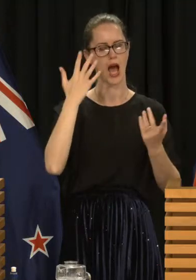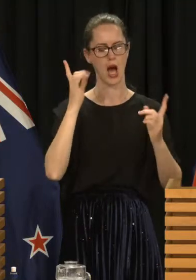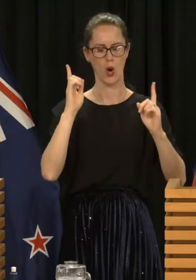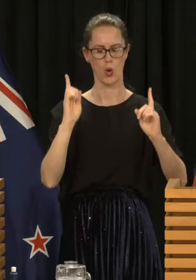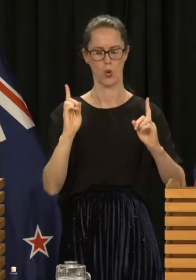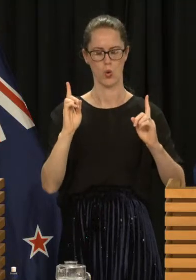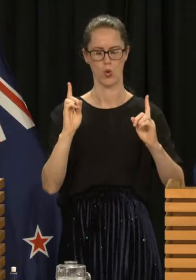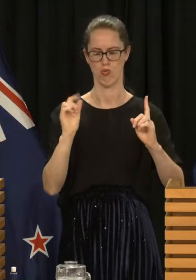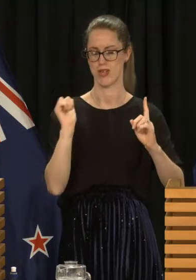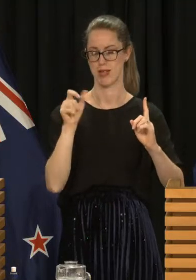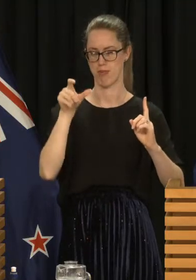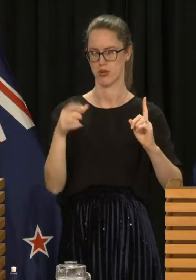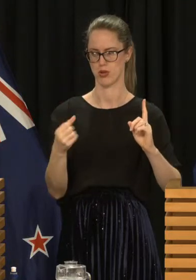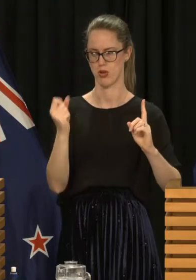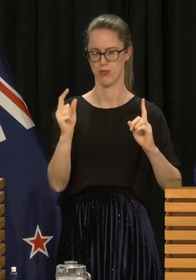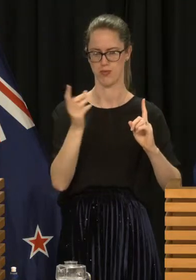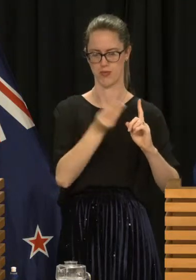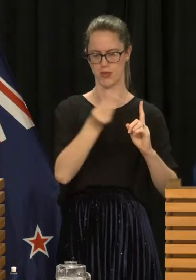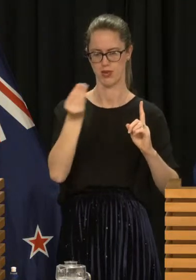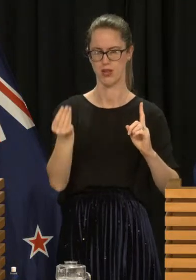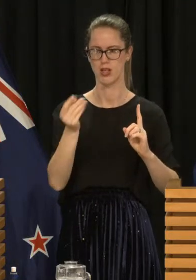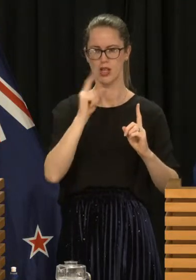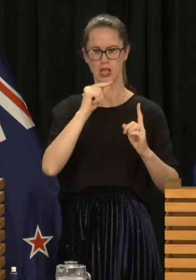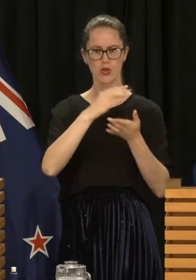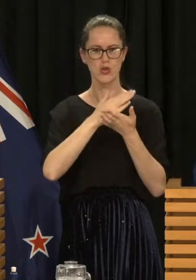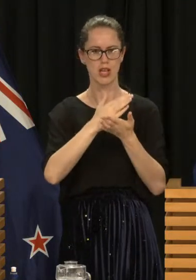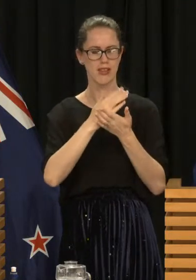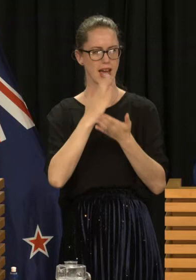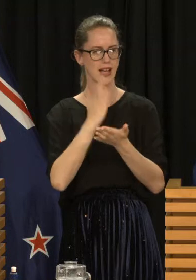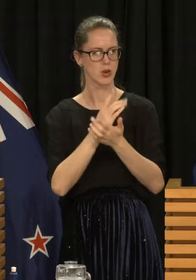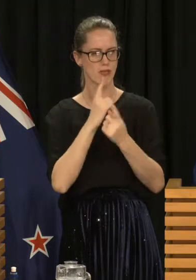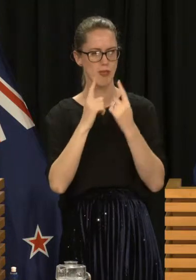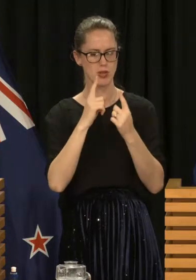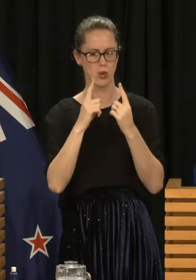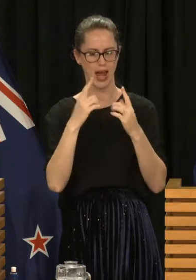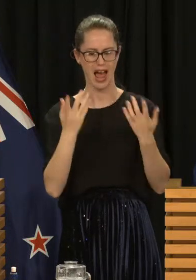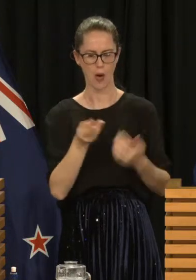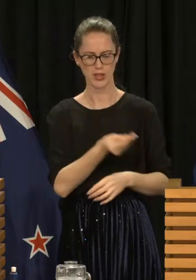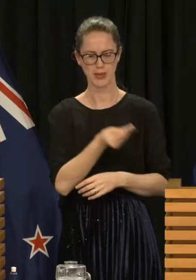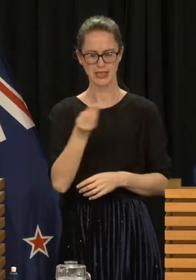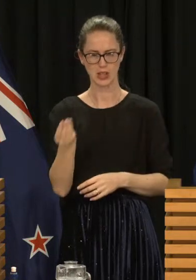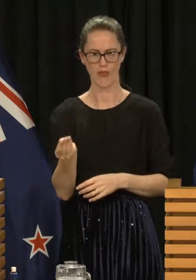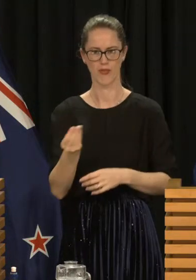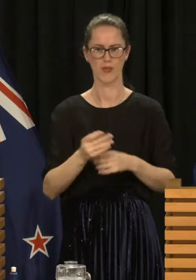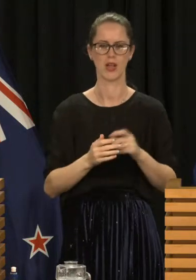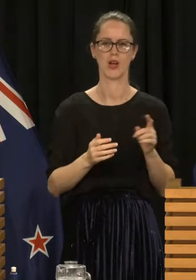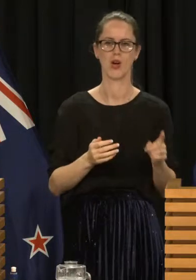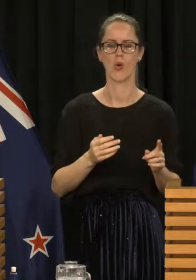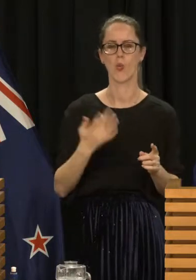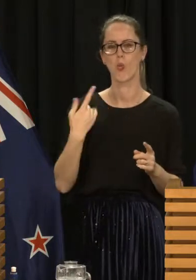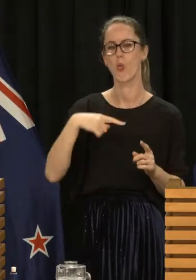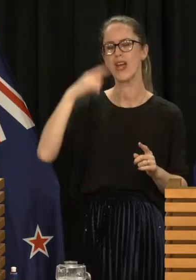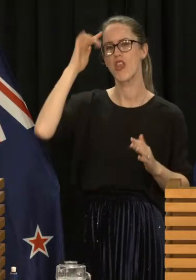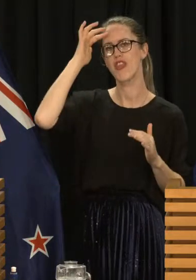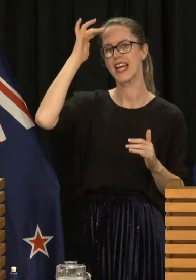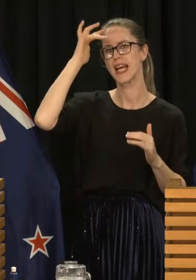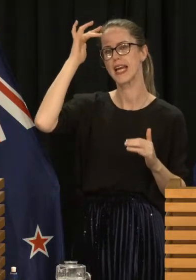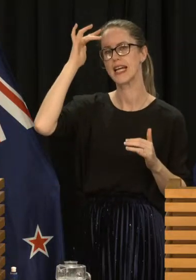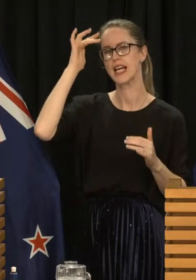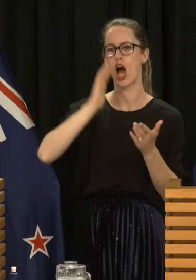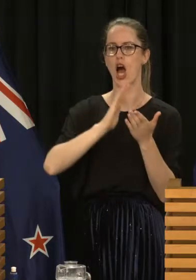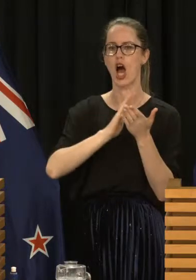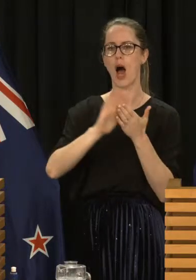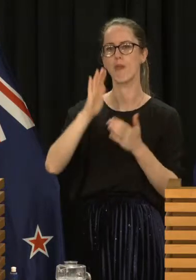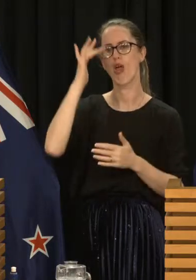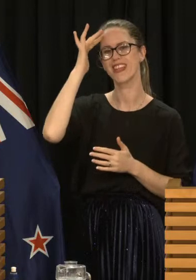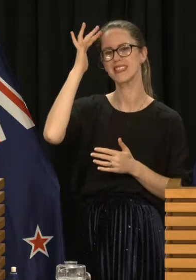the latest case was infected. Can you share what that is? Well, our hypothesis is that there is